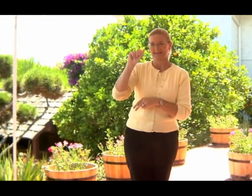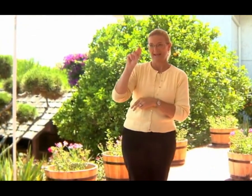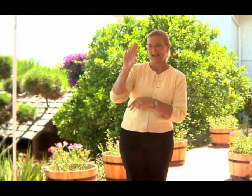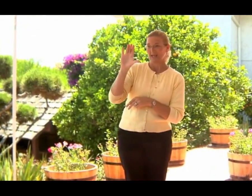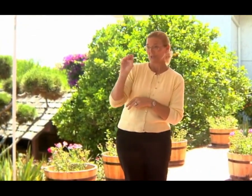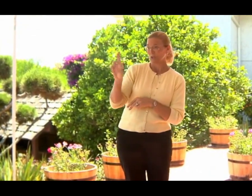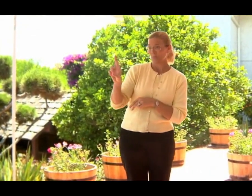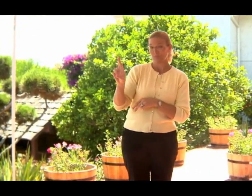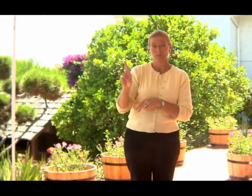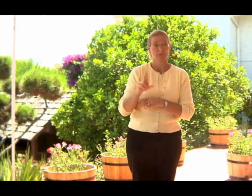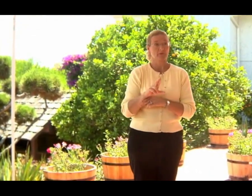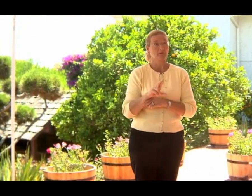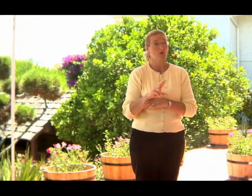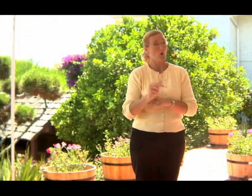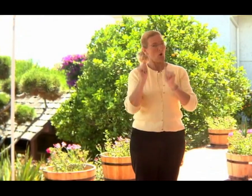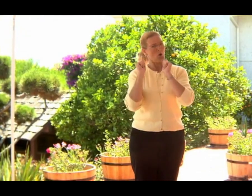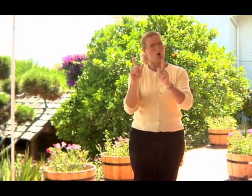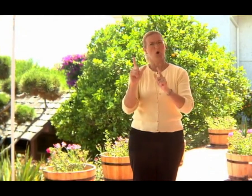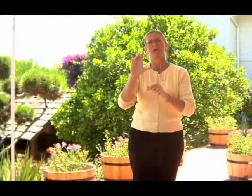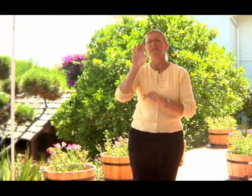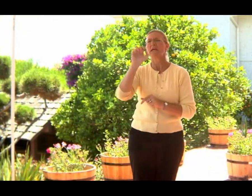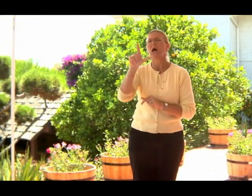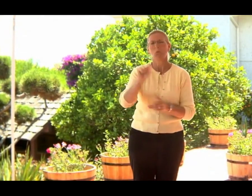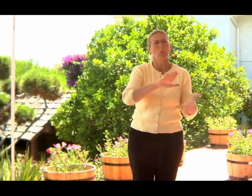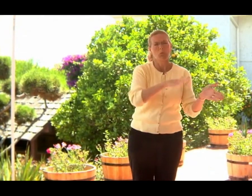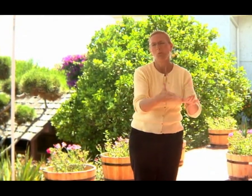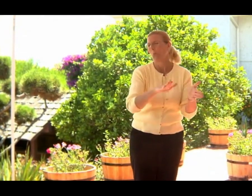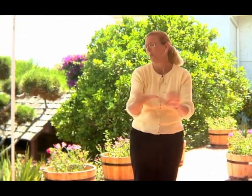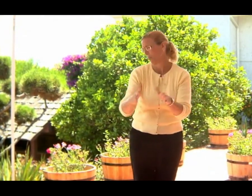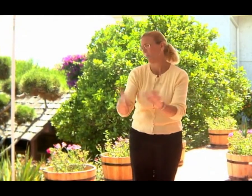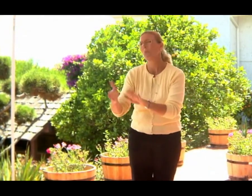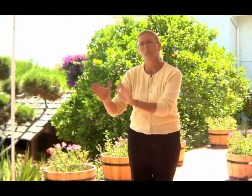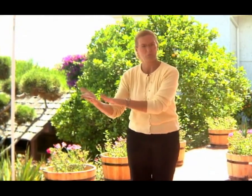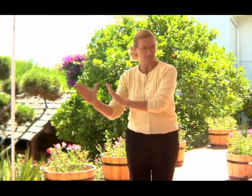Normally, old cells are replaced by new cells in a very orderly manner.